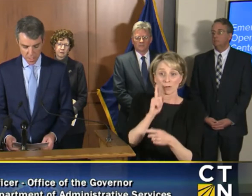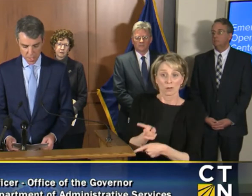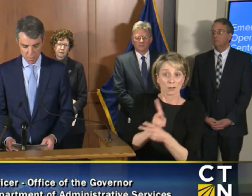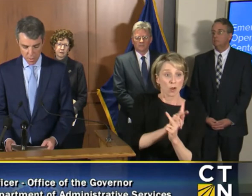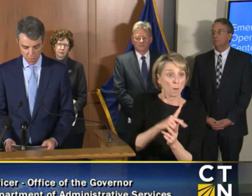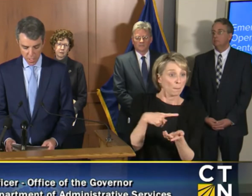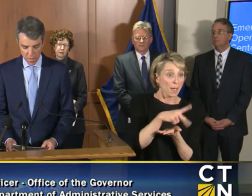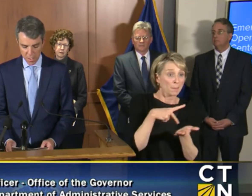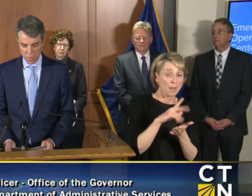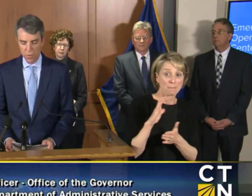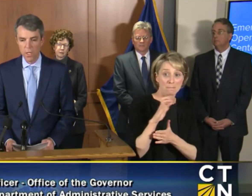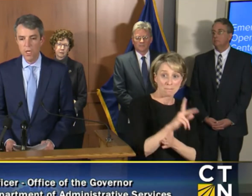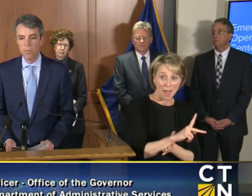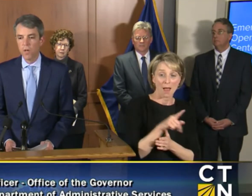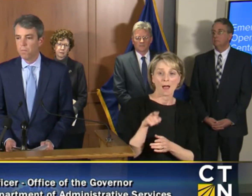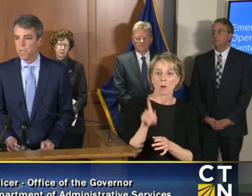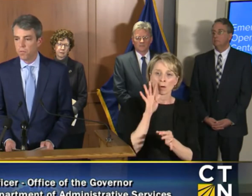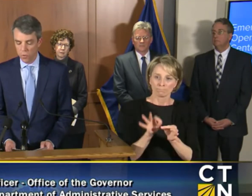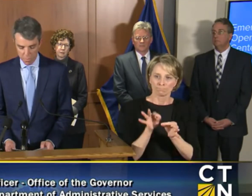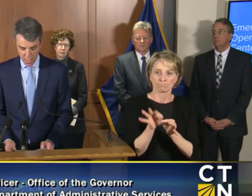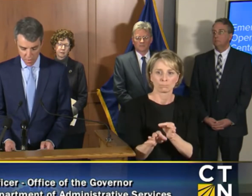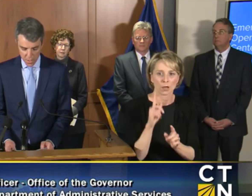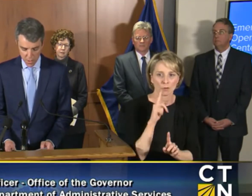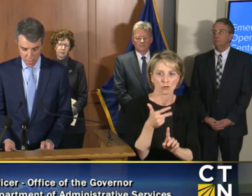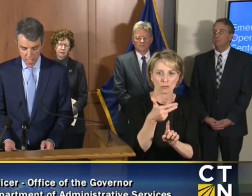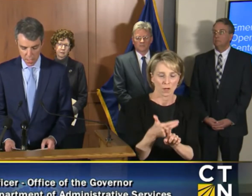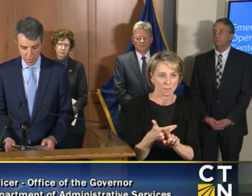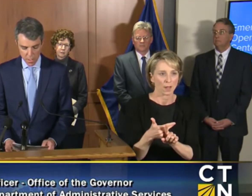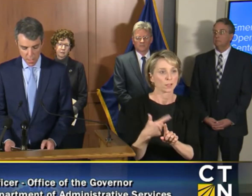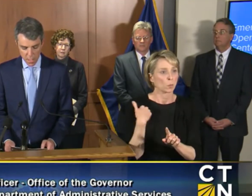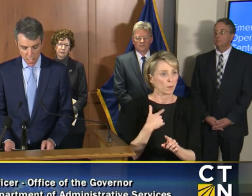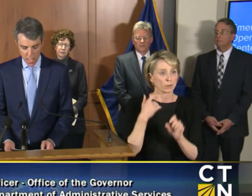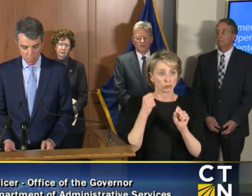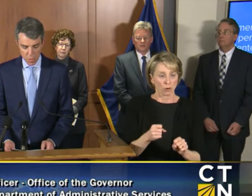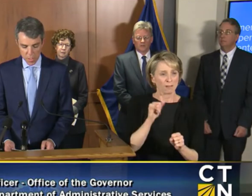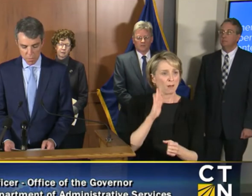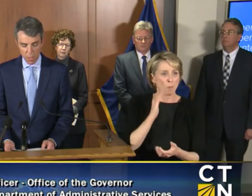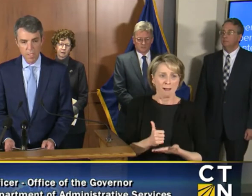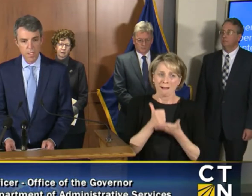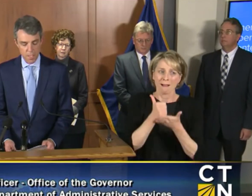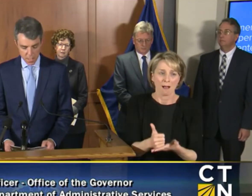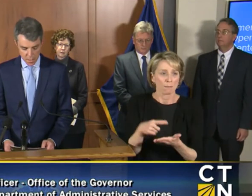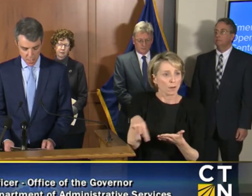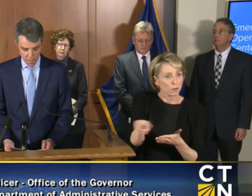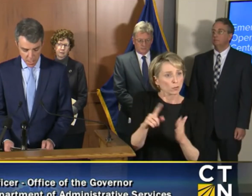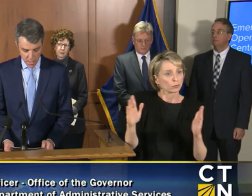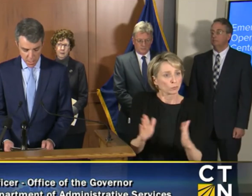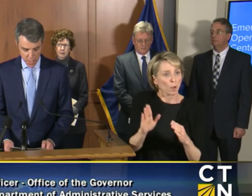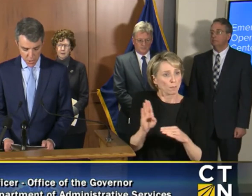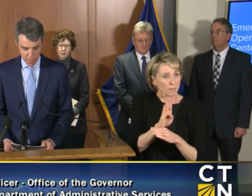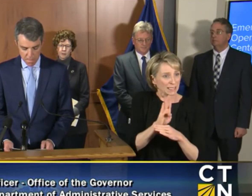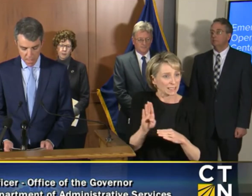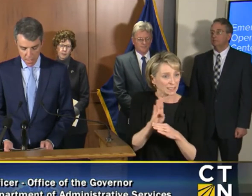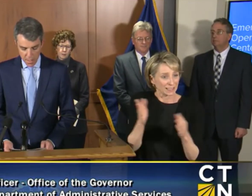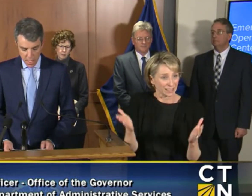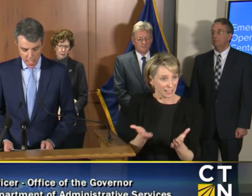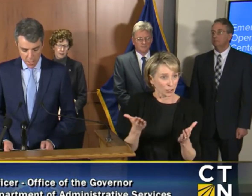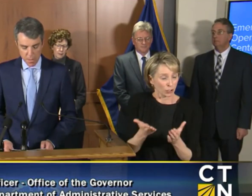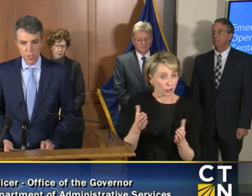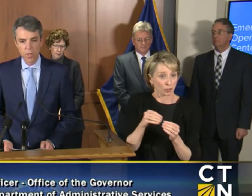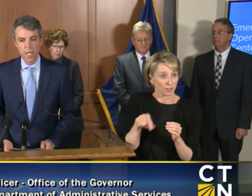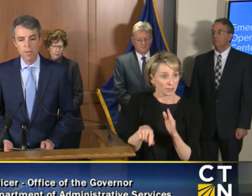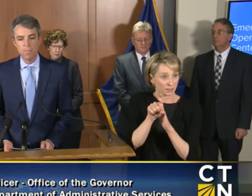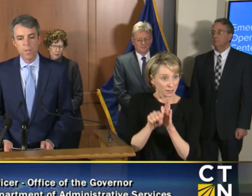3 months. And we believe that this will provide meaningful benefit to those 800 mostly small businesses in this country.